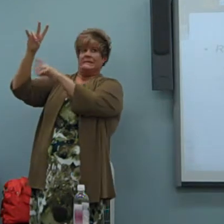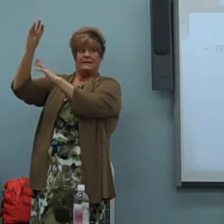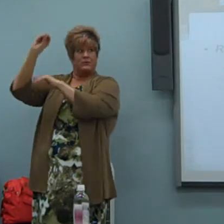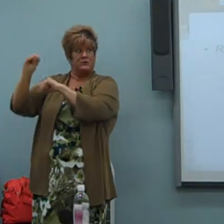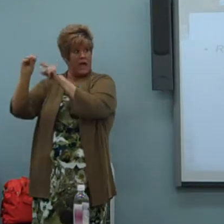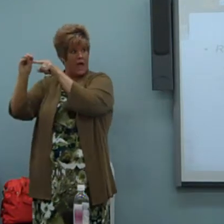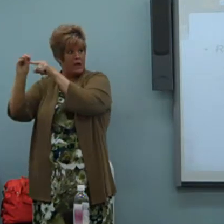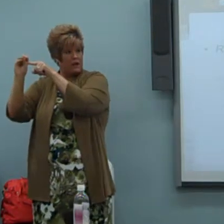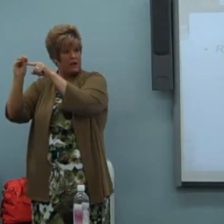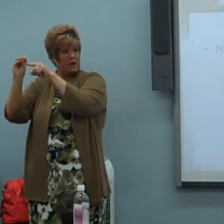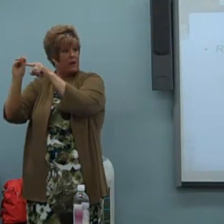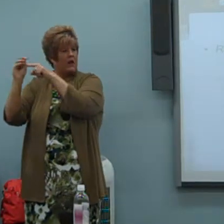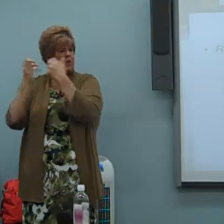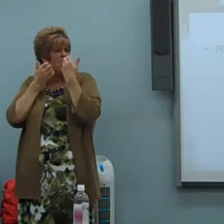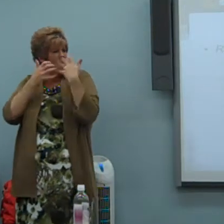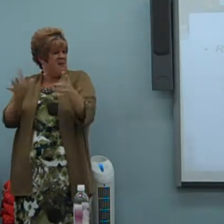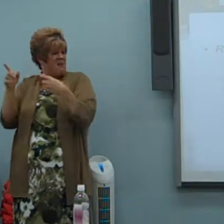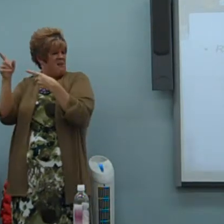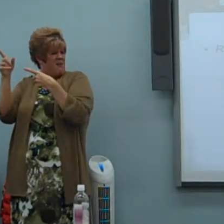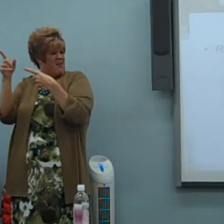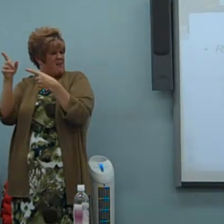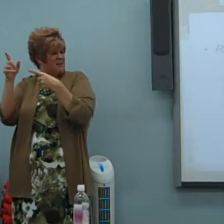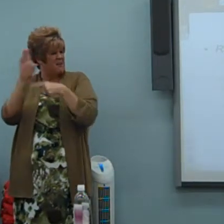So the interest rate used to be